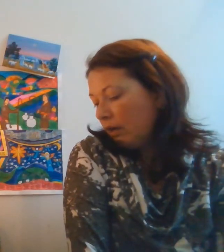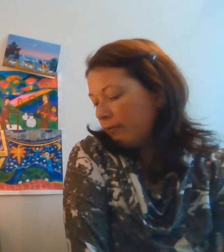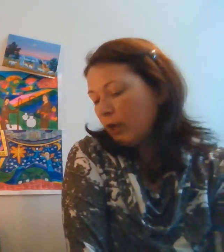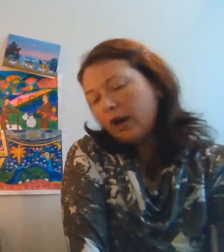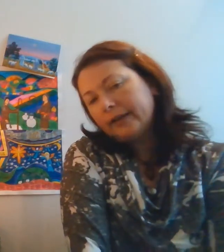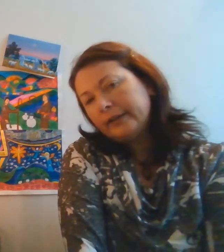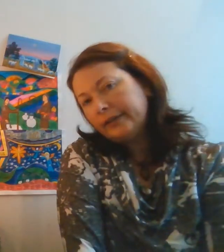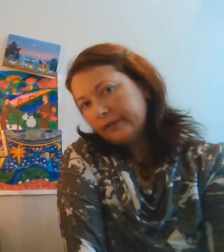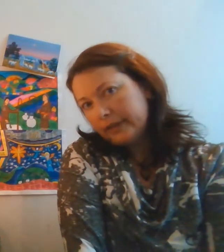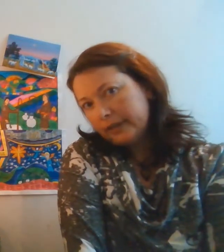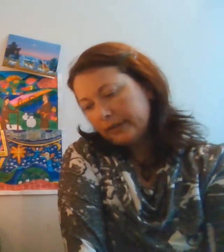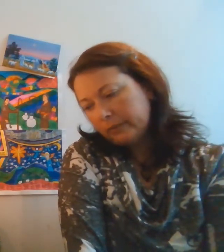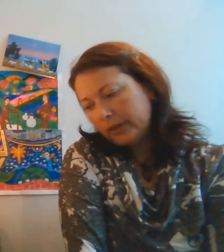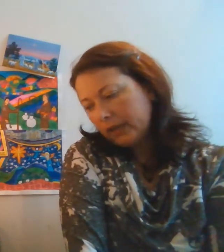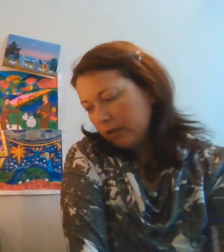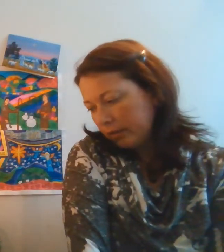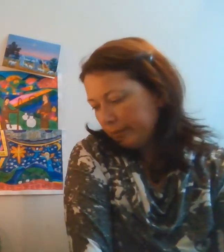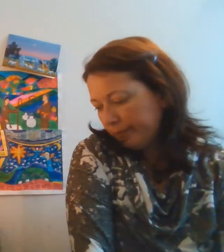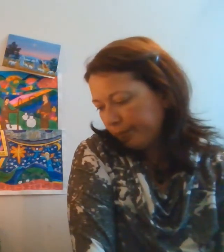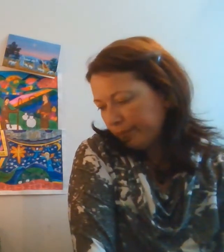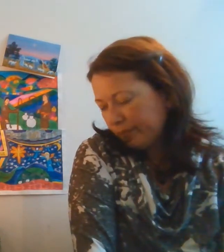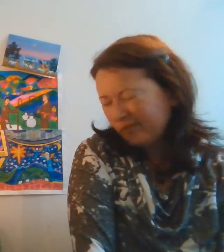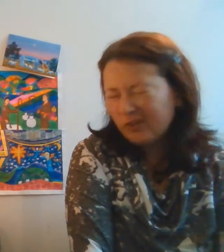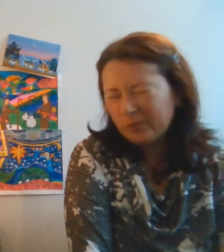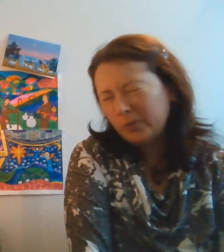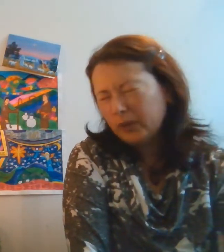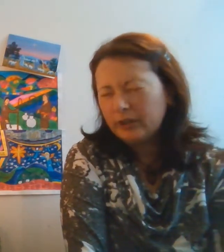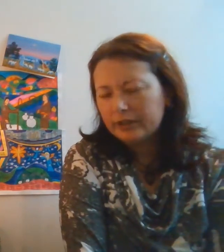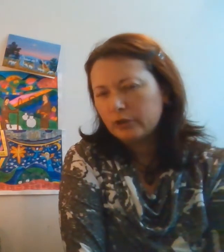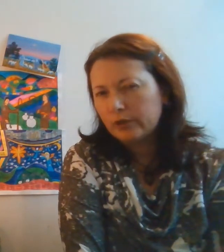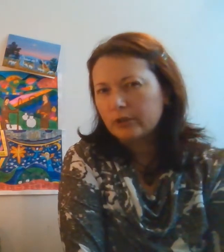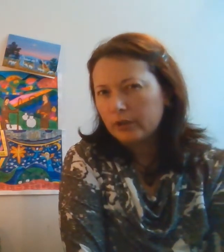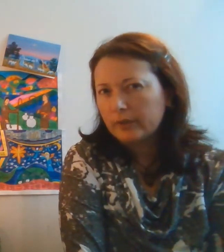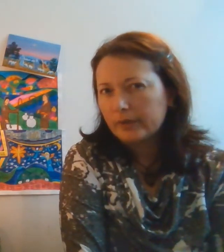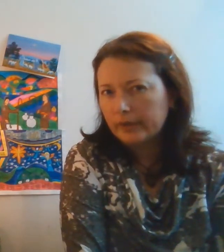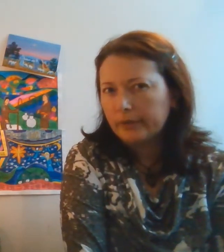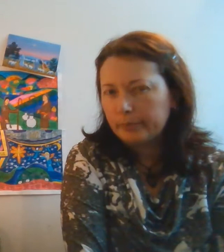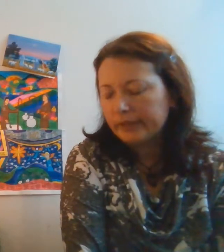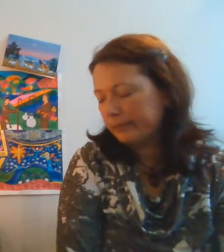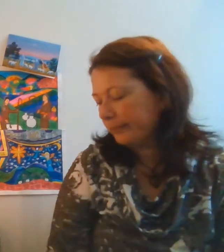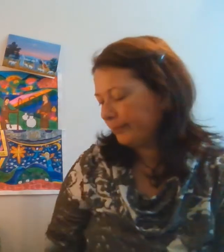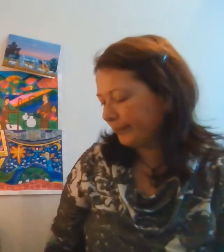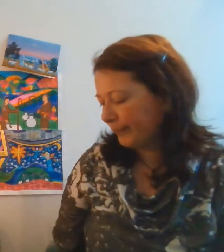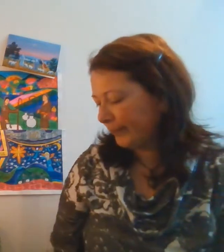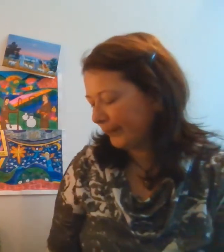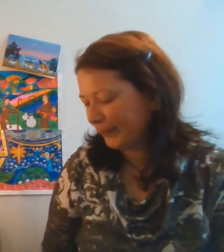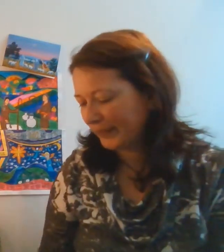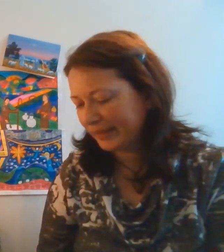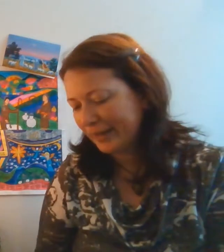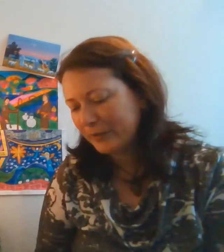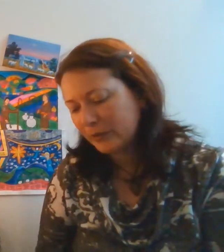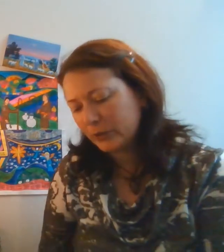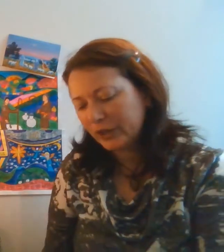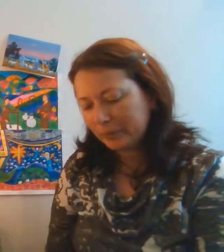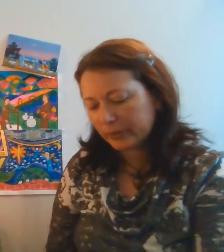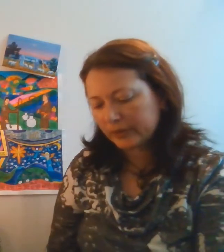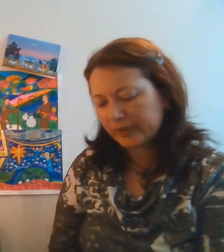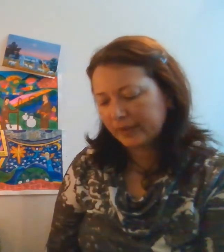For our activity this week, we're going to stretch things a little bit. So shepherds,